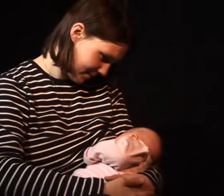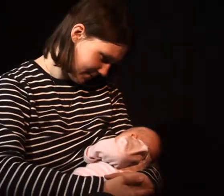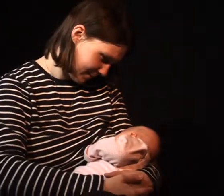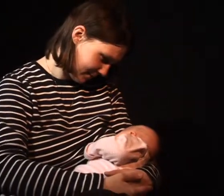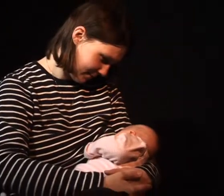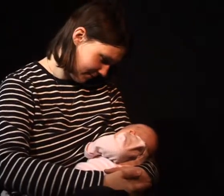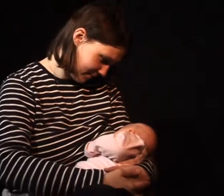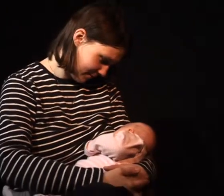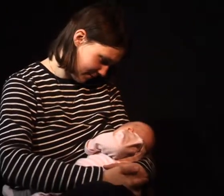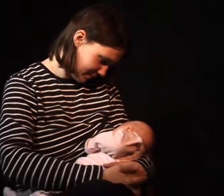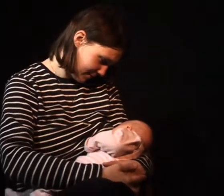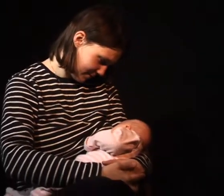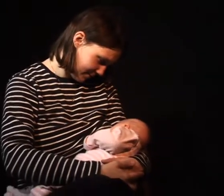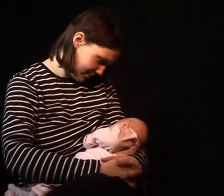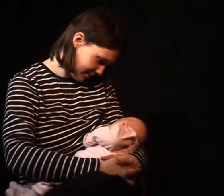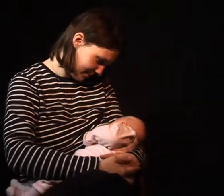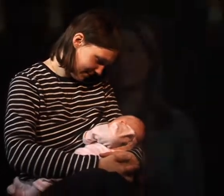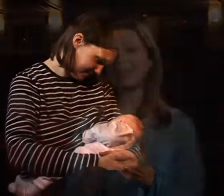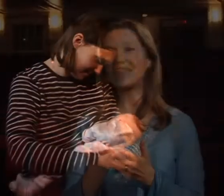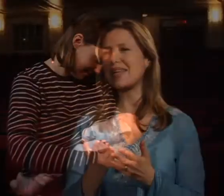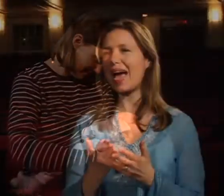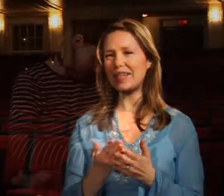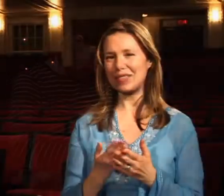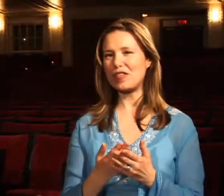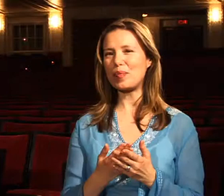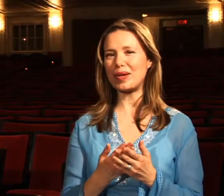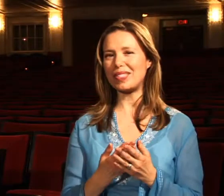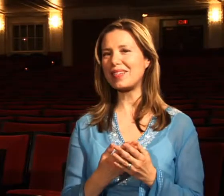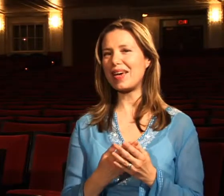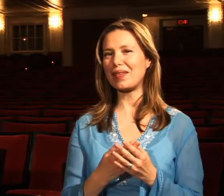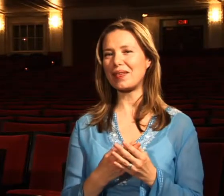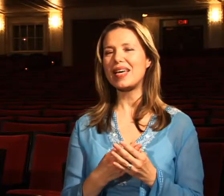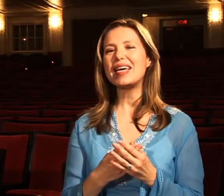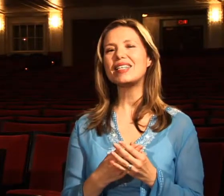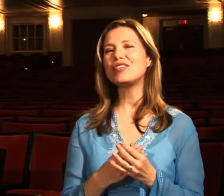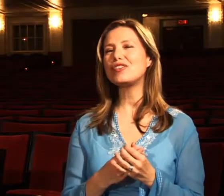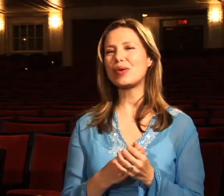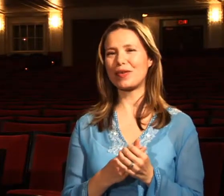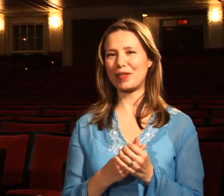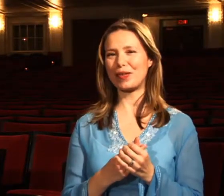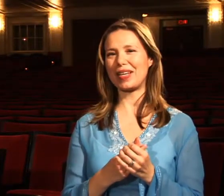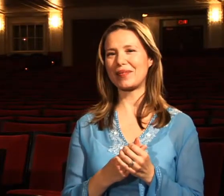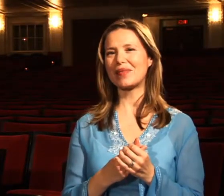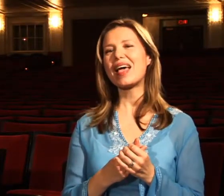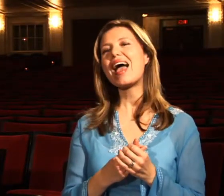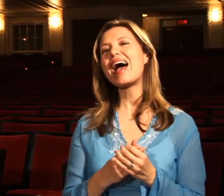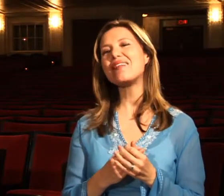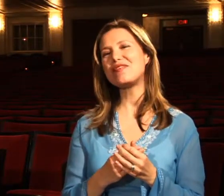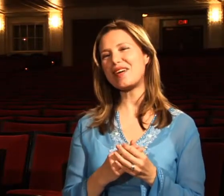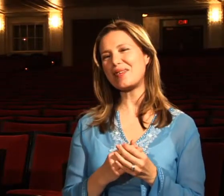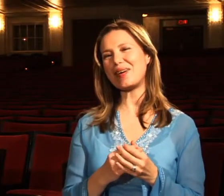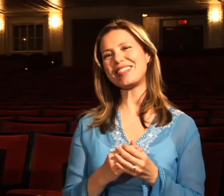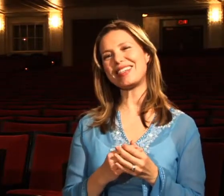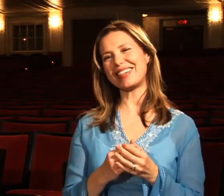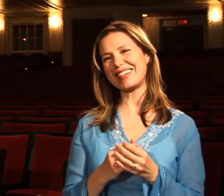will allow you and your baby to take an active part together in the joy of learning. Have fun watching.